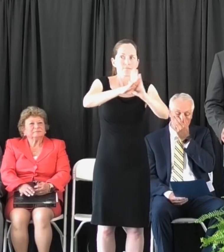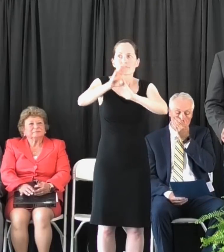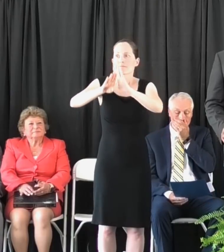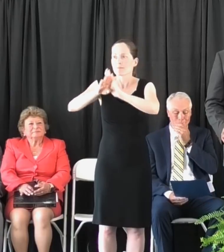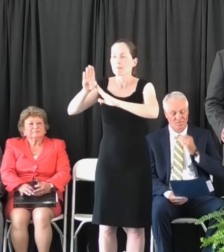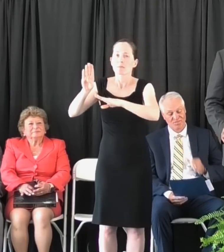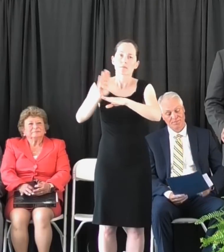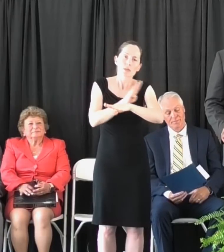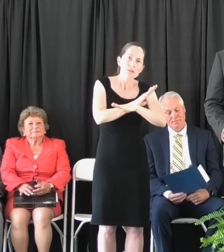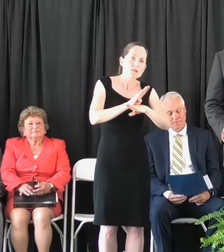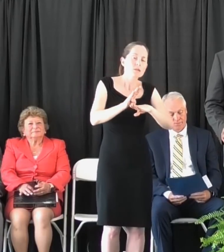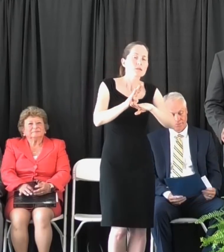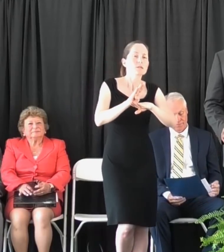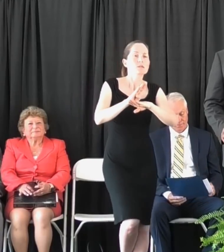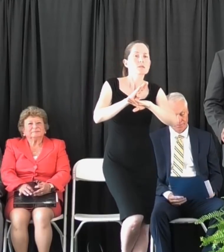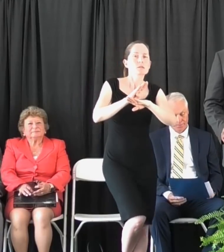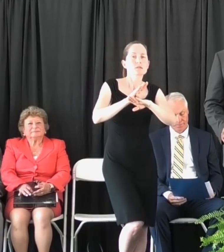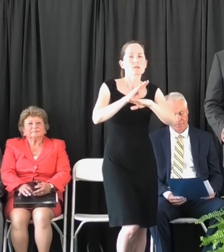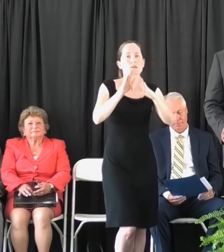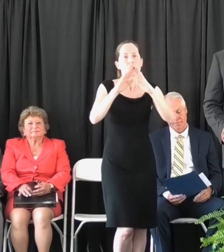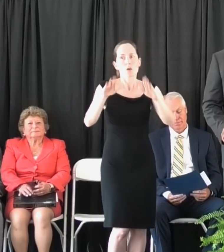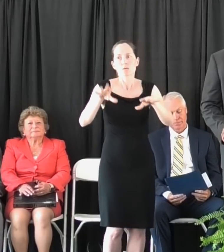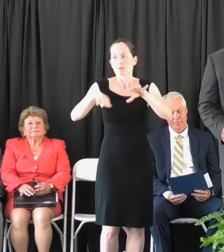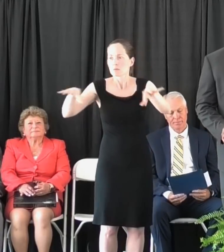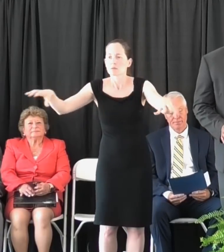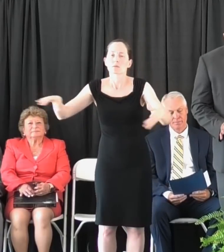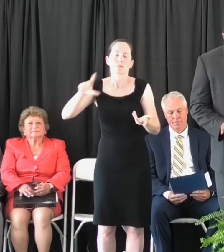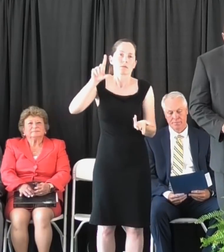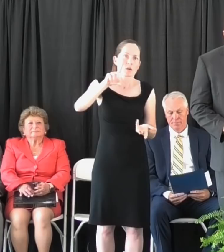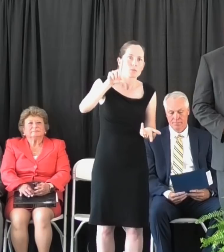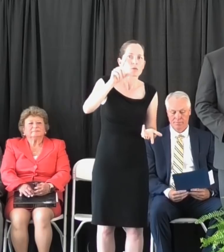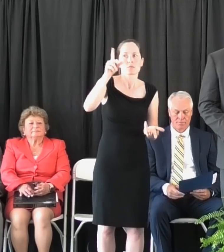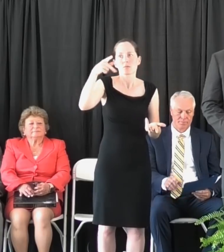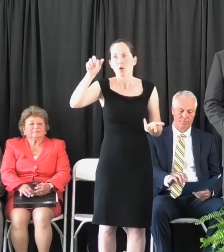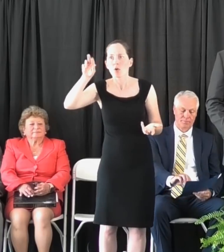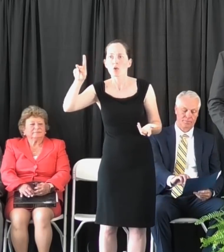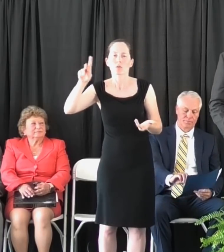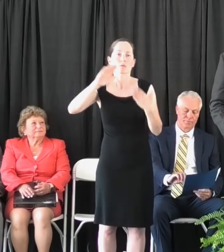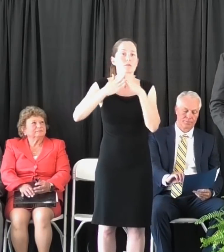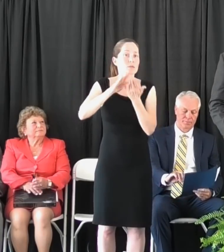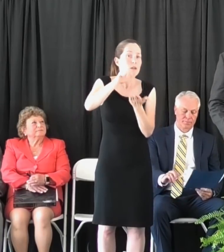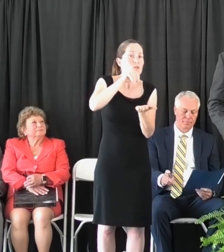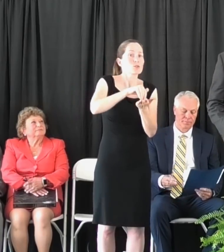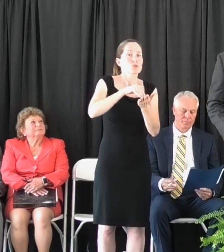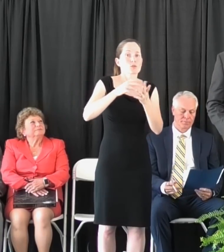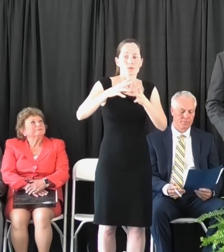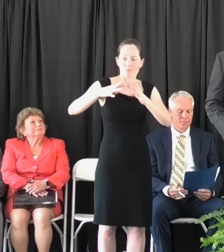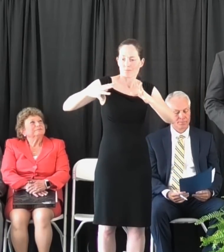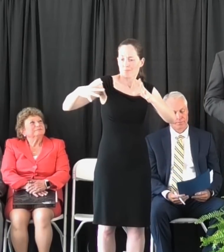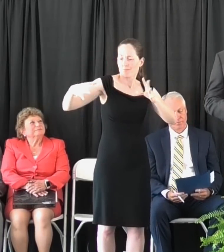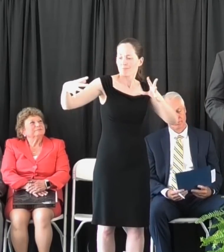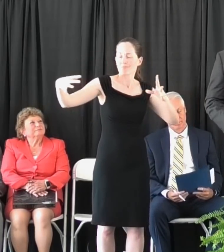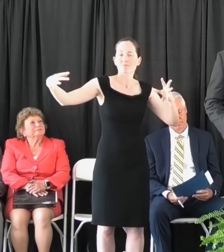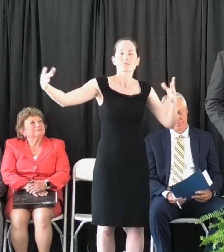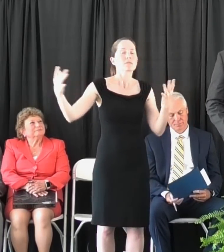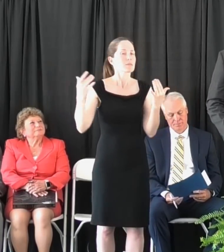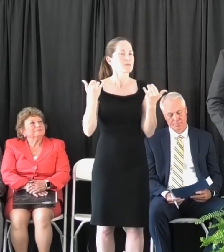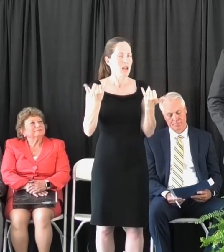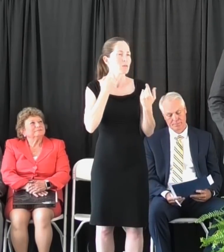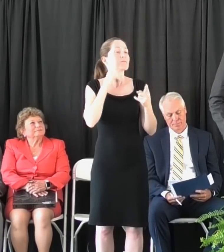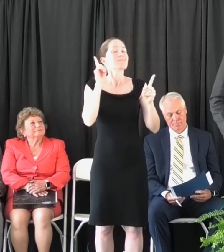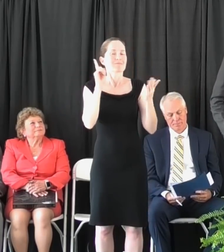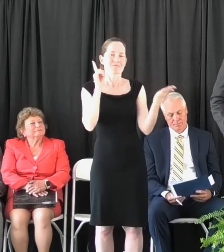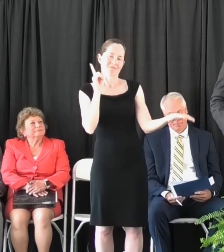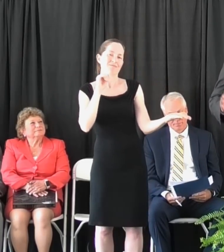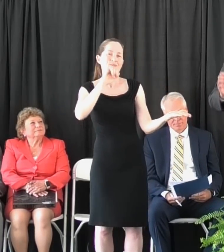growth, the college, the libraries, the parks, the community centers. Now we're going to see growth in the